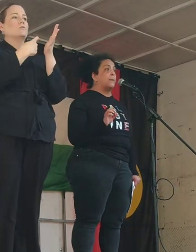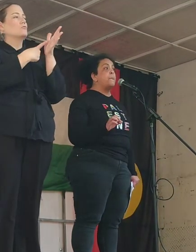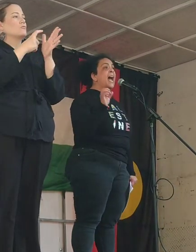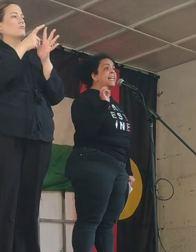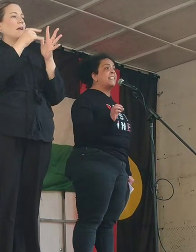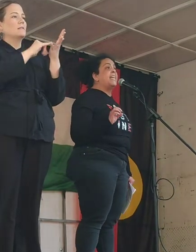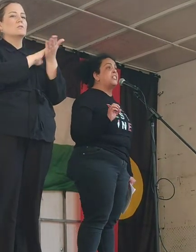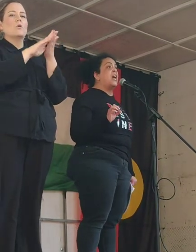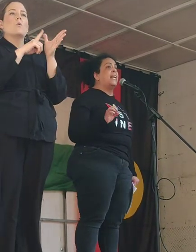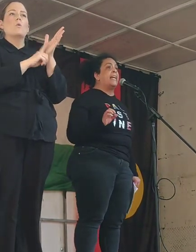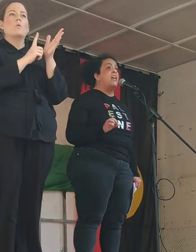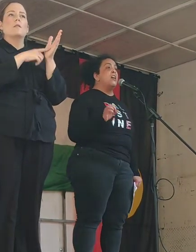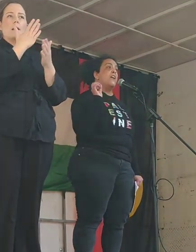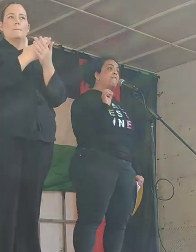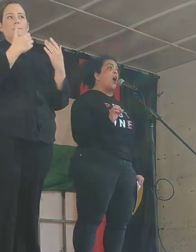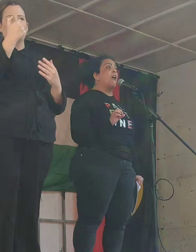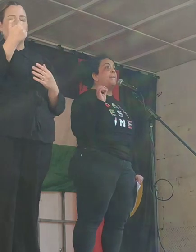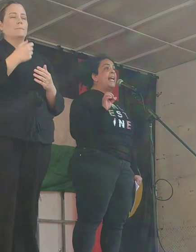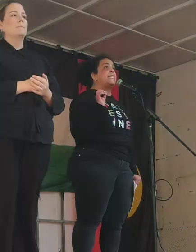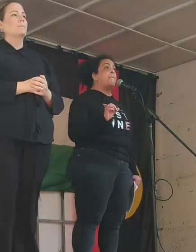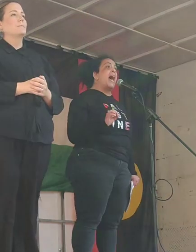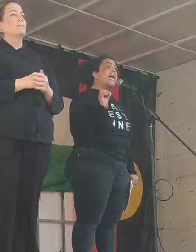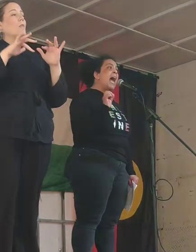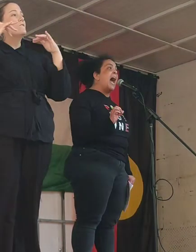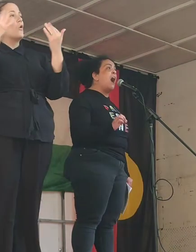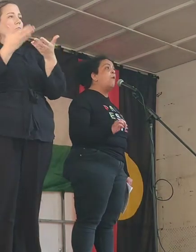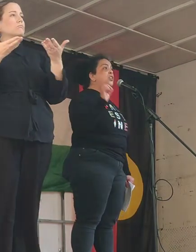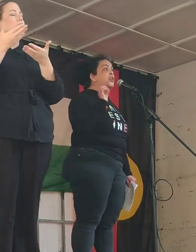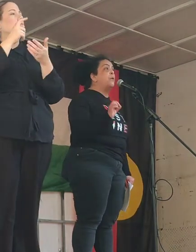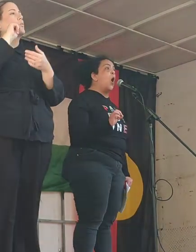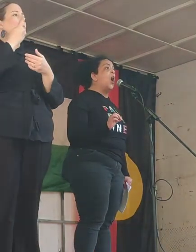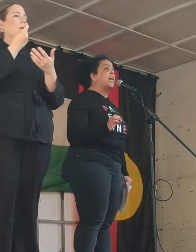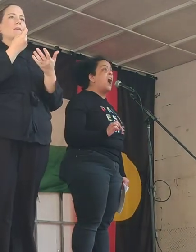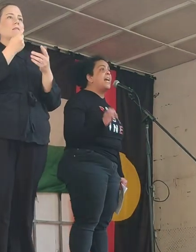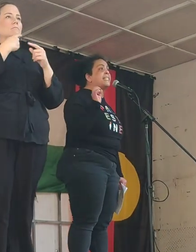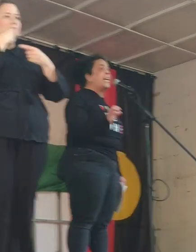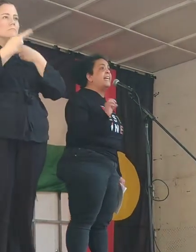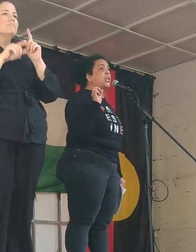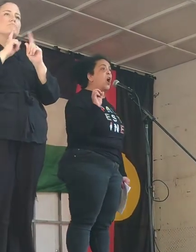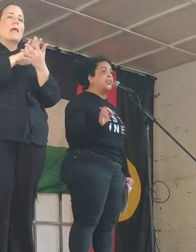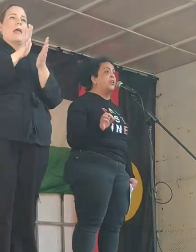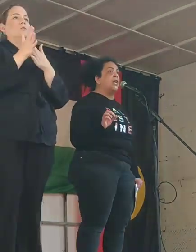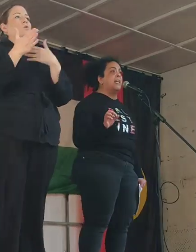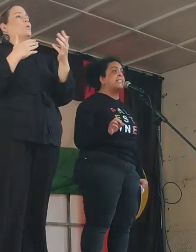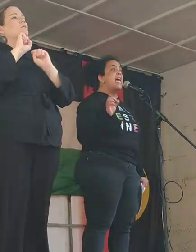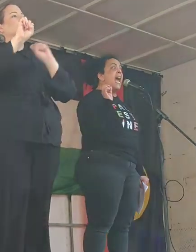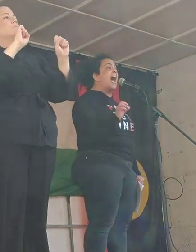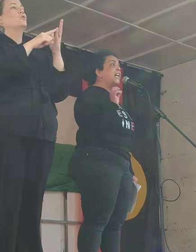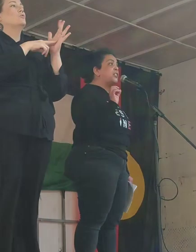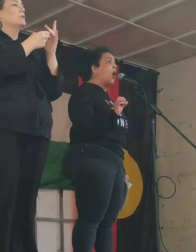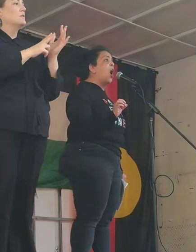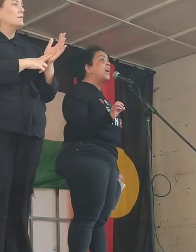Hall at 6:30. The forum is about how to organise in your unions,